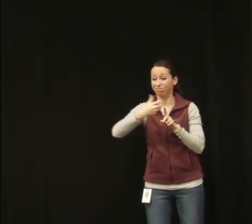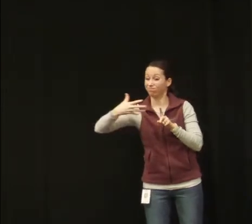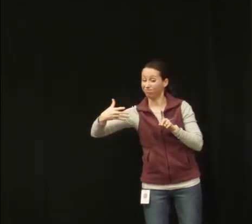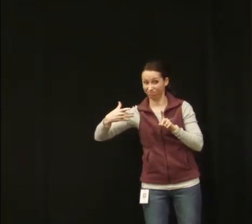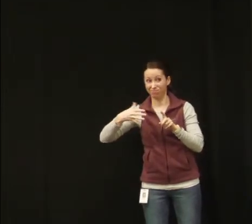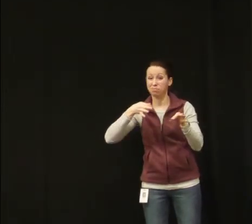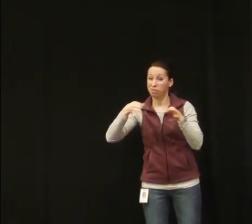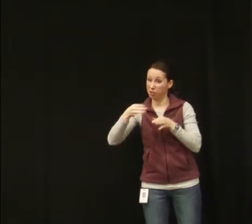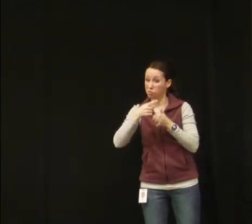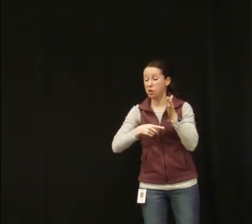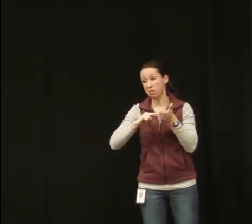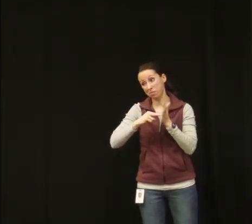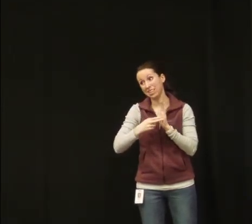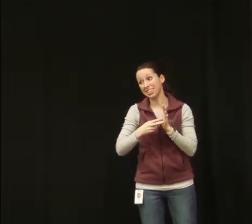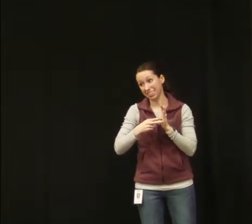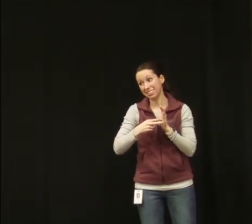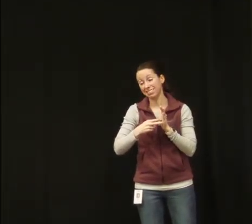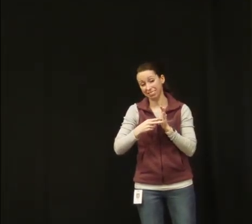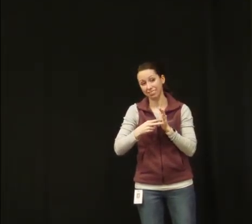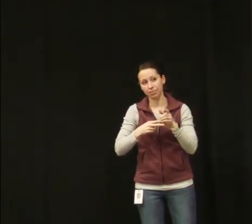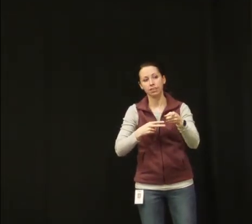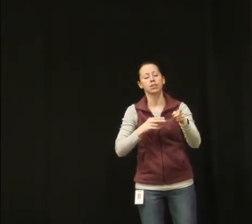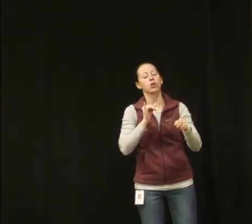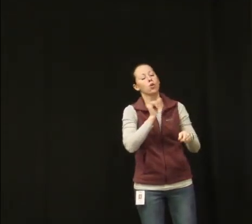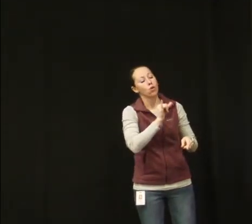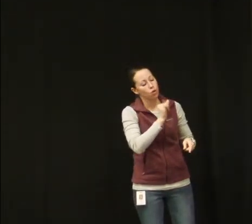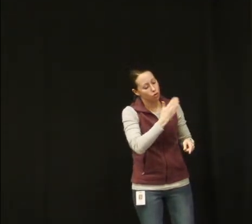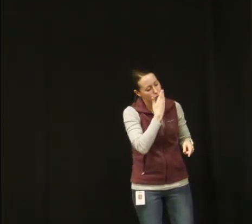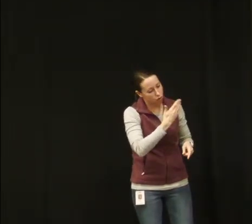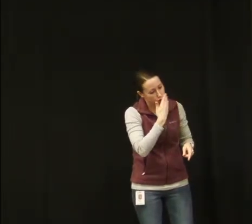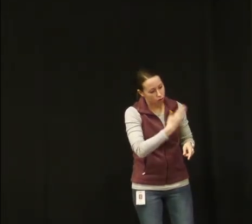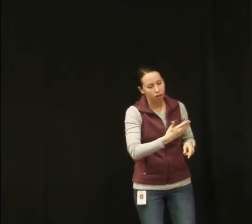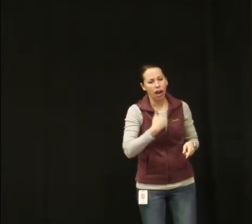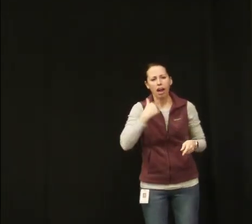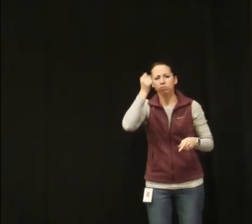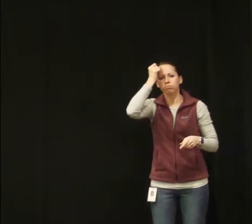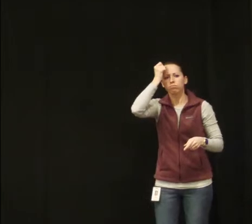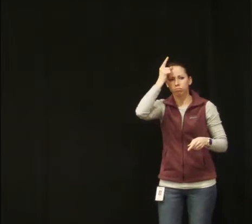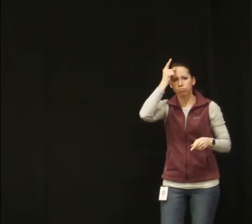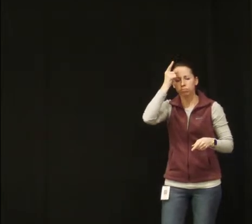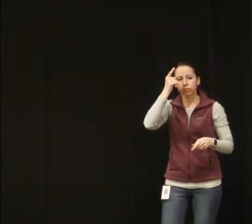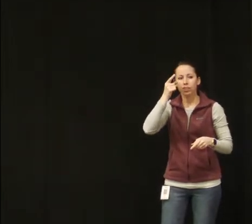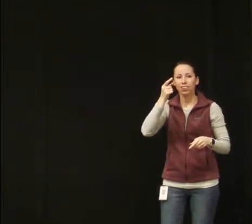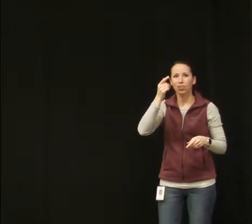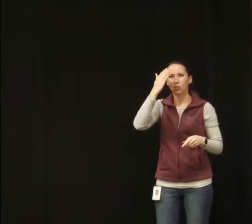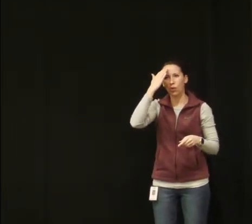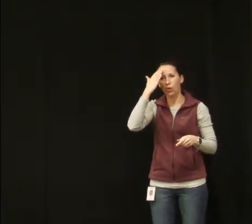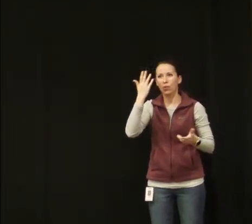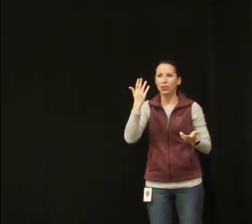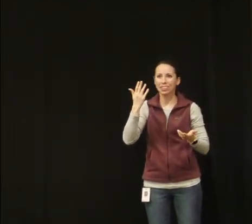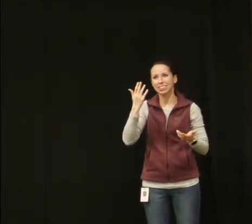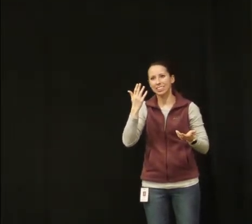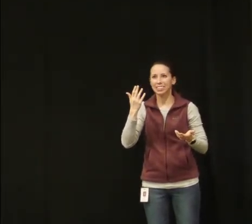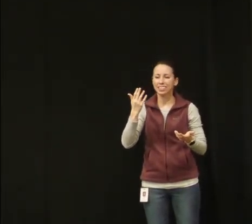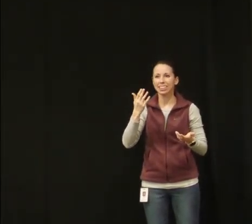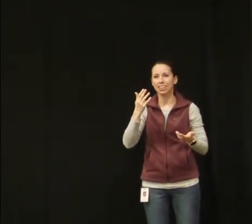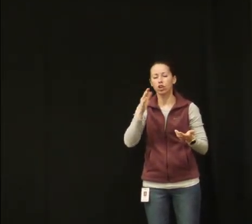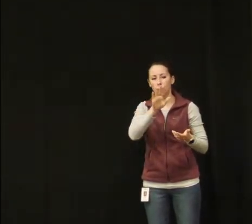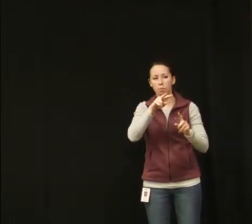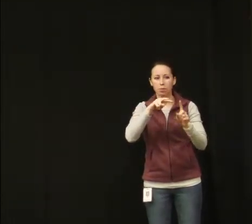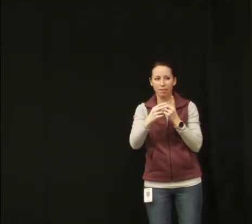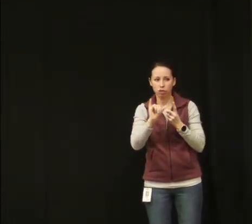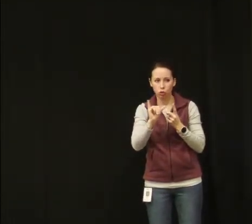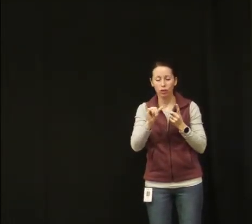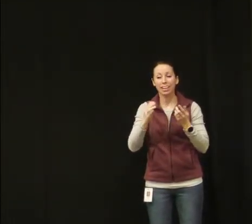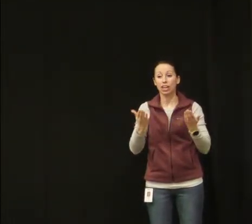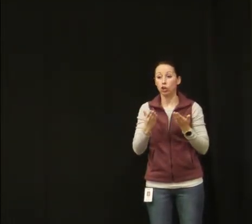so. thank you. And I kind of understand where you're coming from the low instance perspective Yeah. too. We don't have a lot of, we have almost no standardized